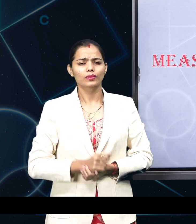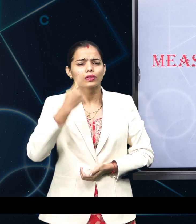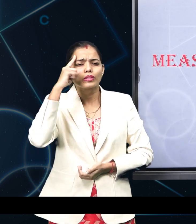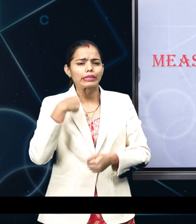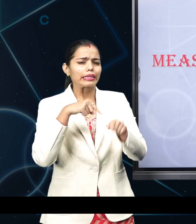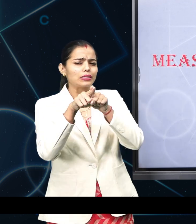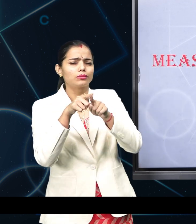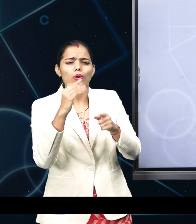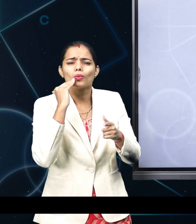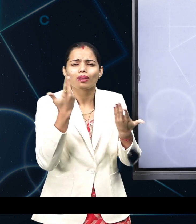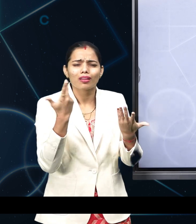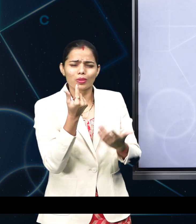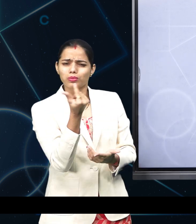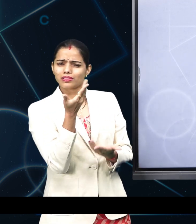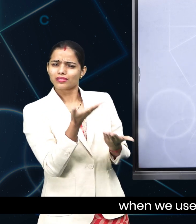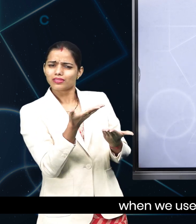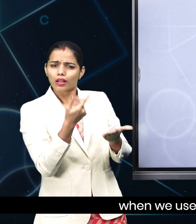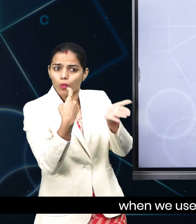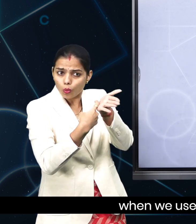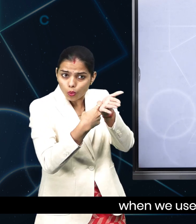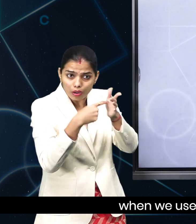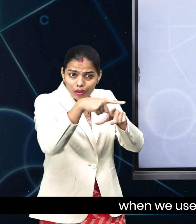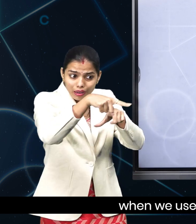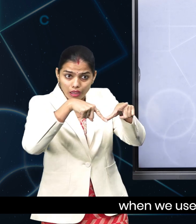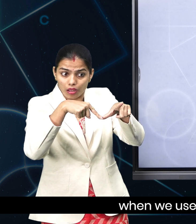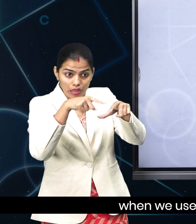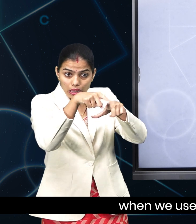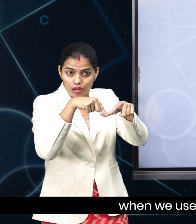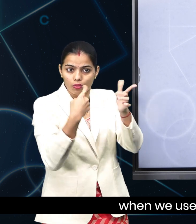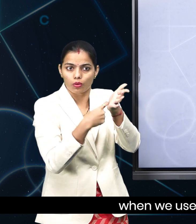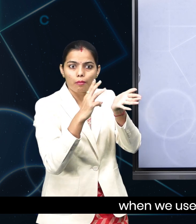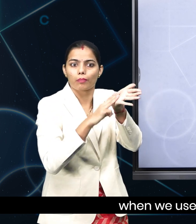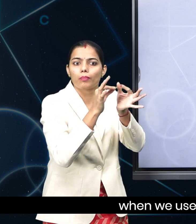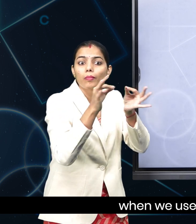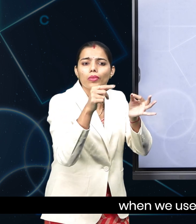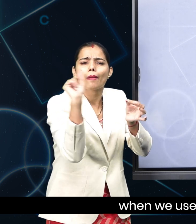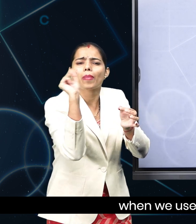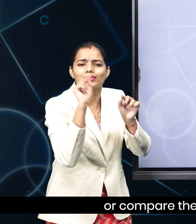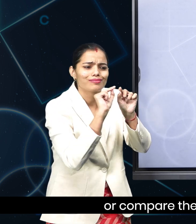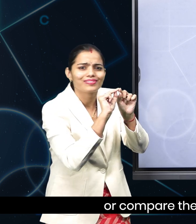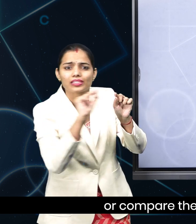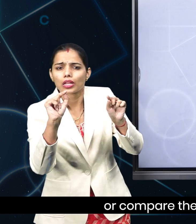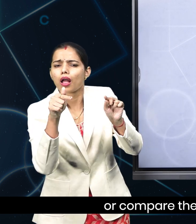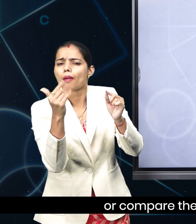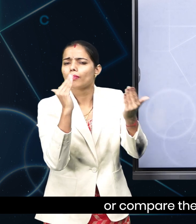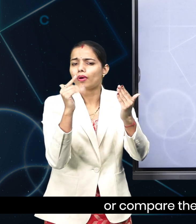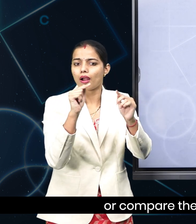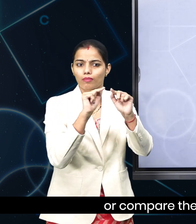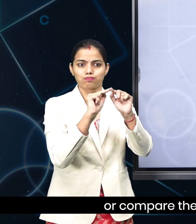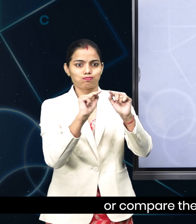For example, when we use a ruler to measure a pencil or compare the length of two pieces